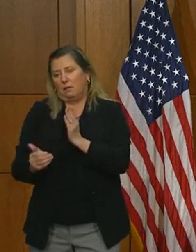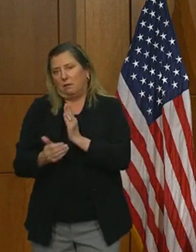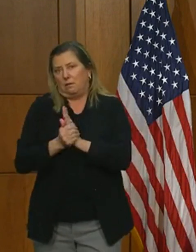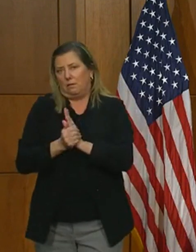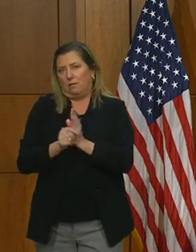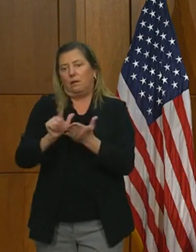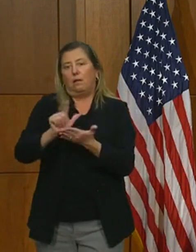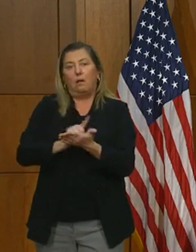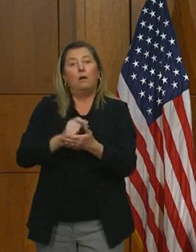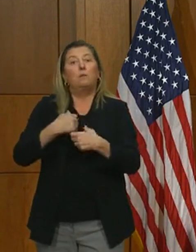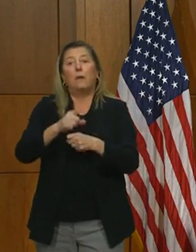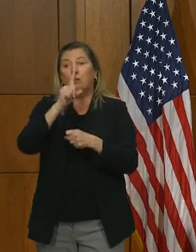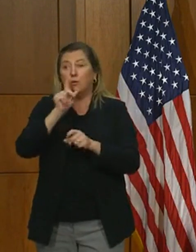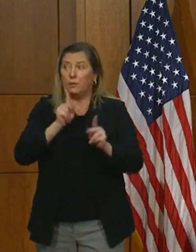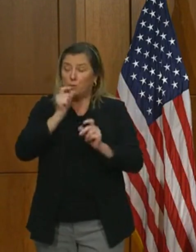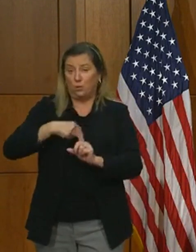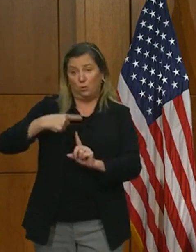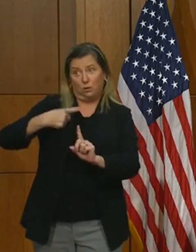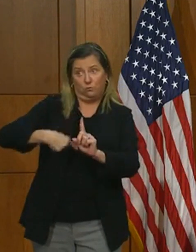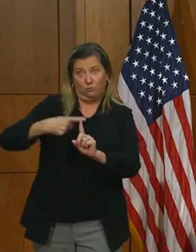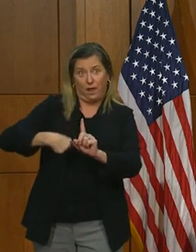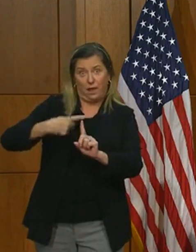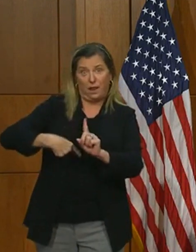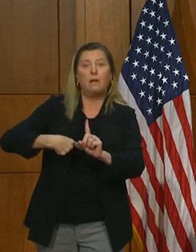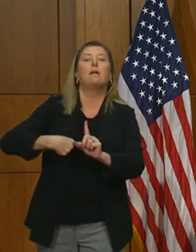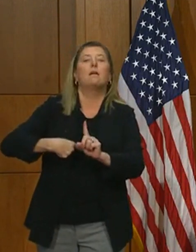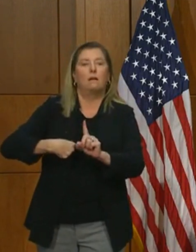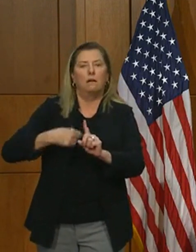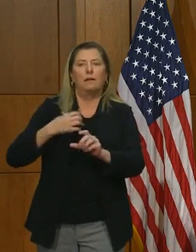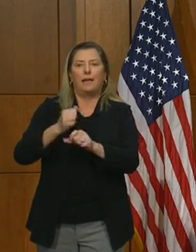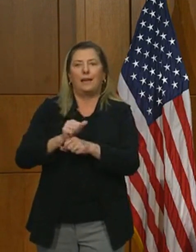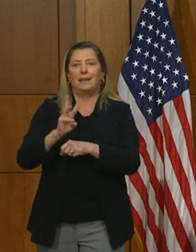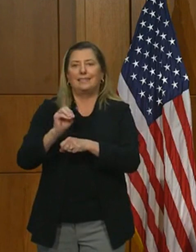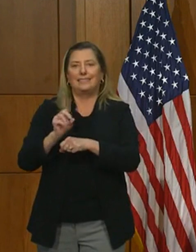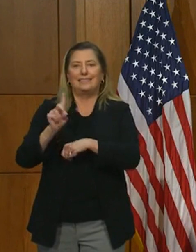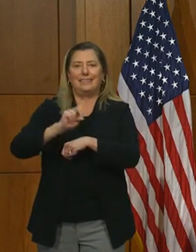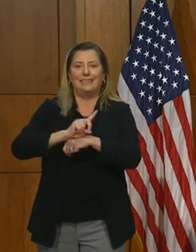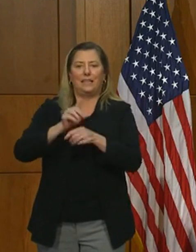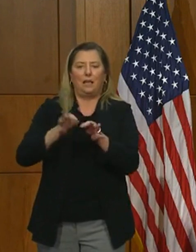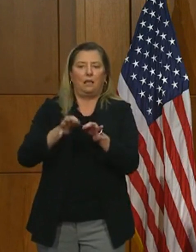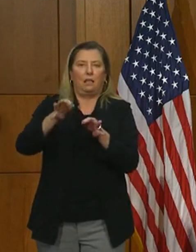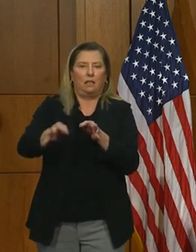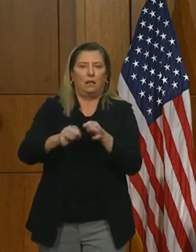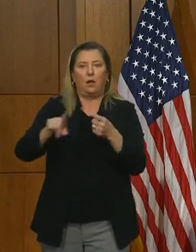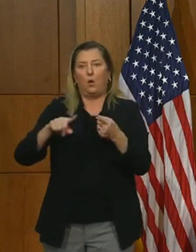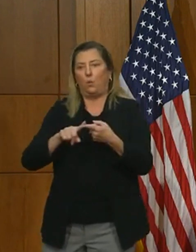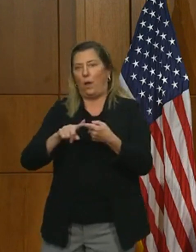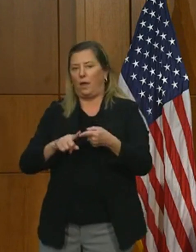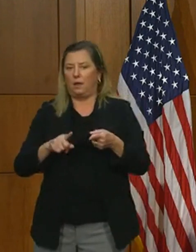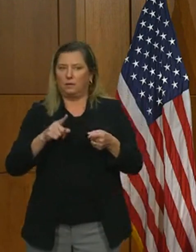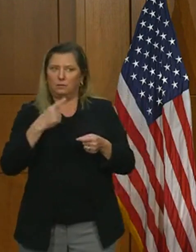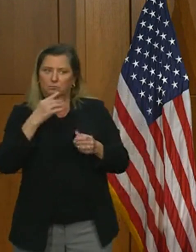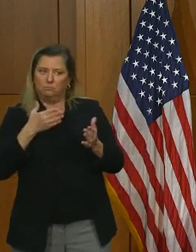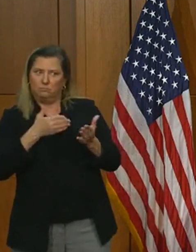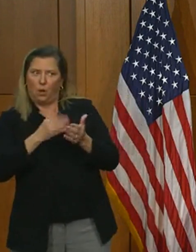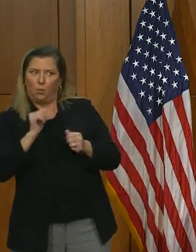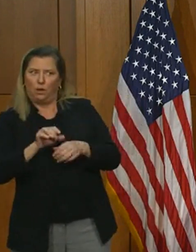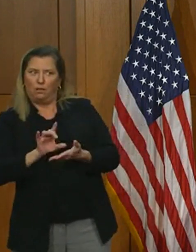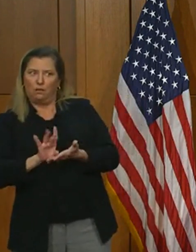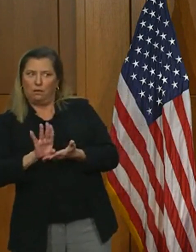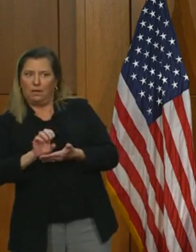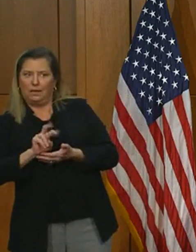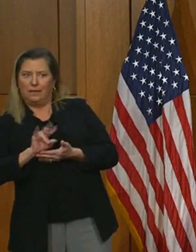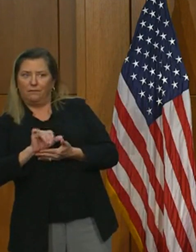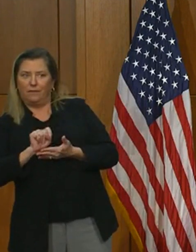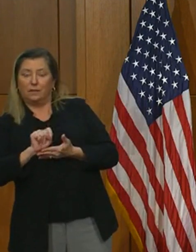can ensure that tenants receive a 60-day deferral on an evictions proceeding if they can show that they